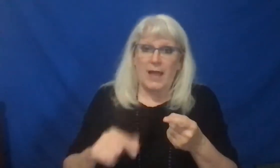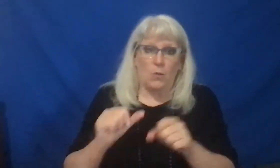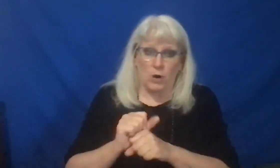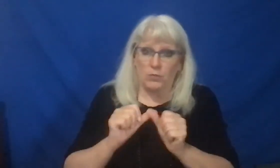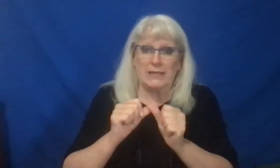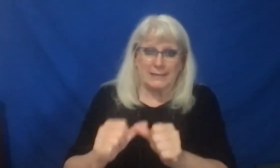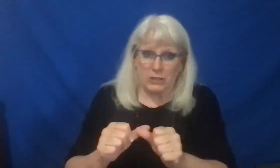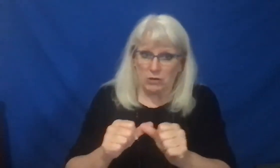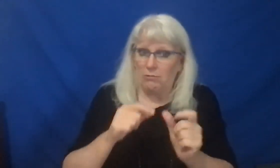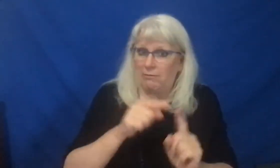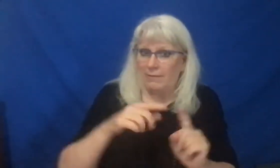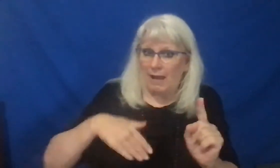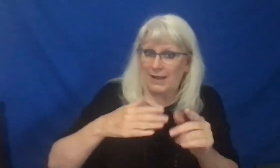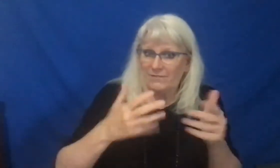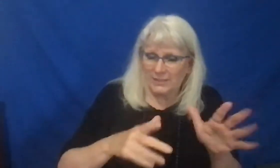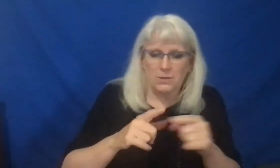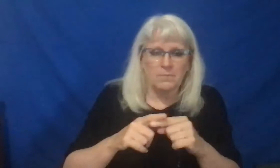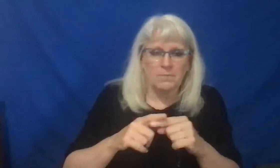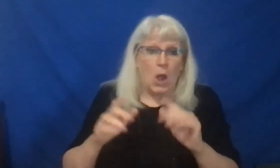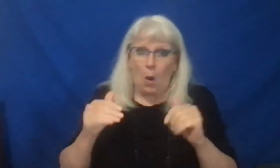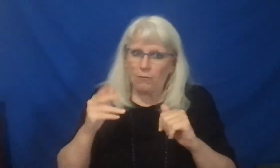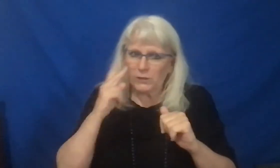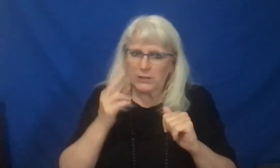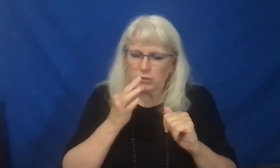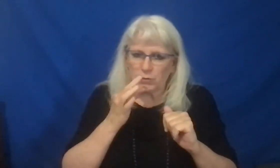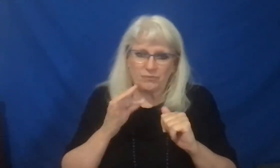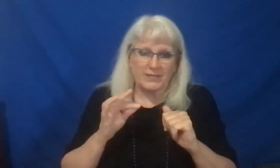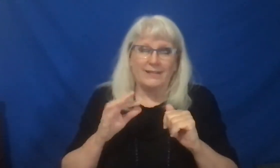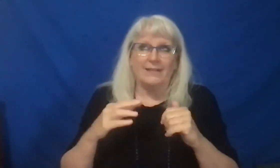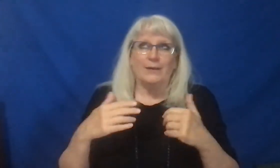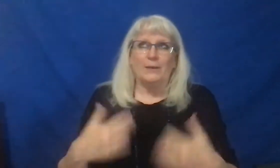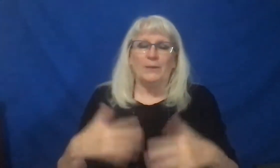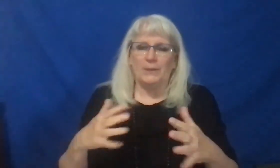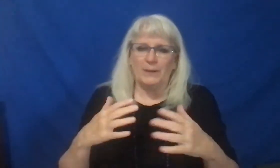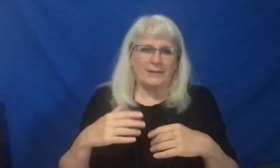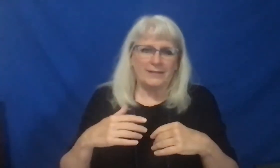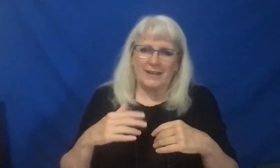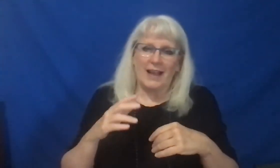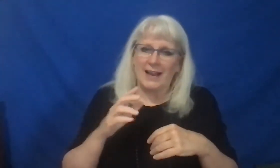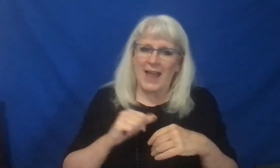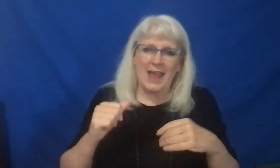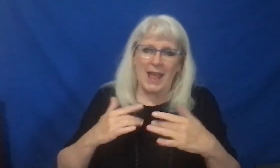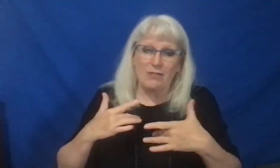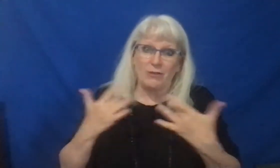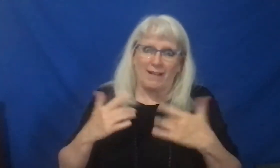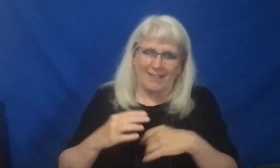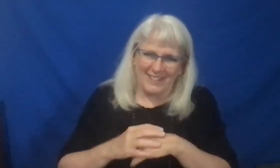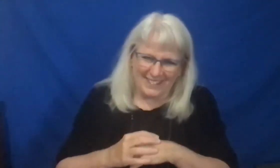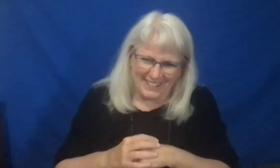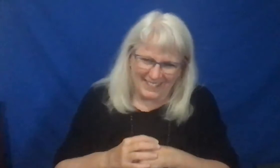it's you'll hopefully get to see it soon, talk about a highlight in Alcoholics Anonymous, is that